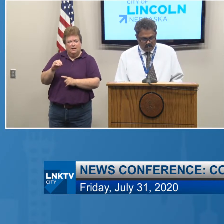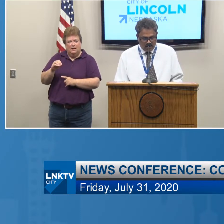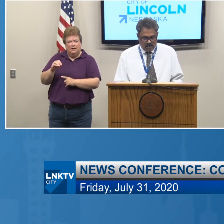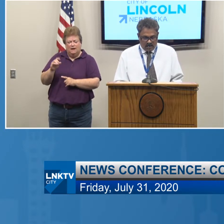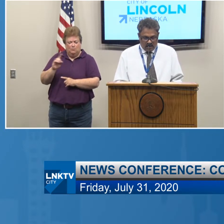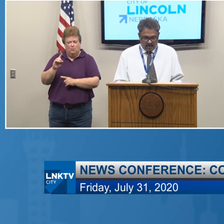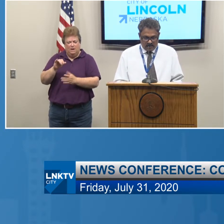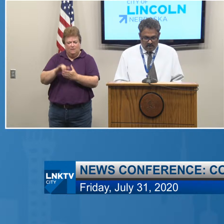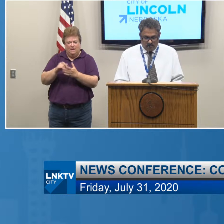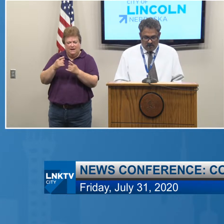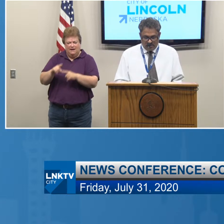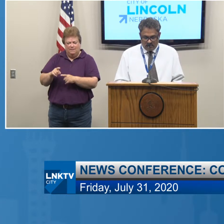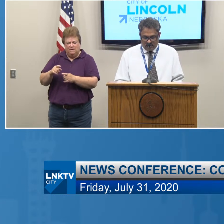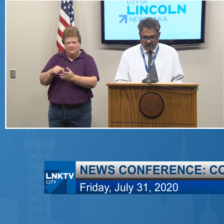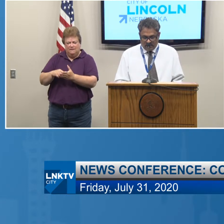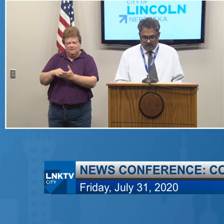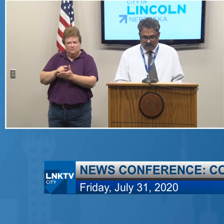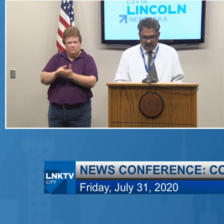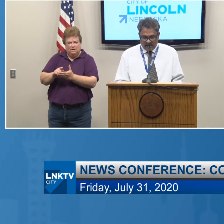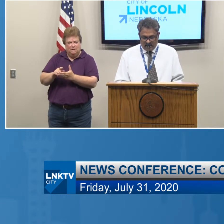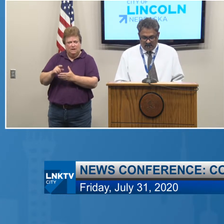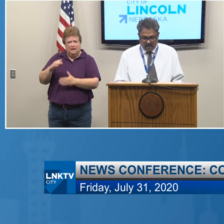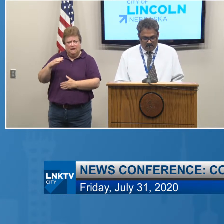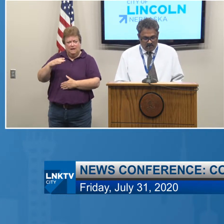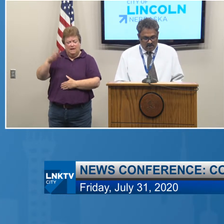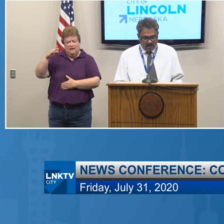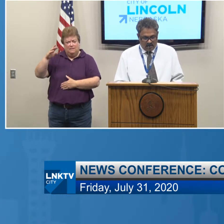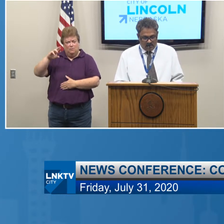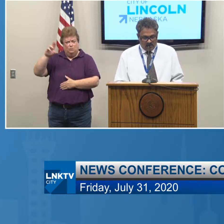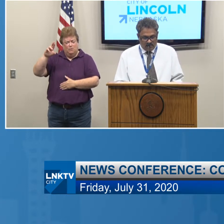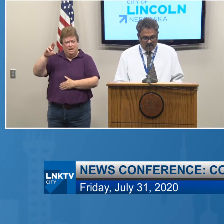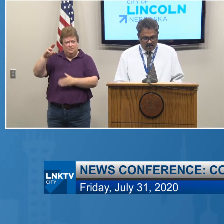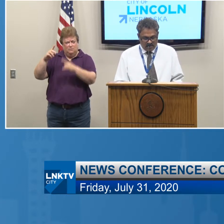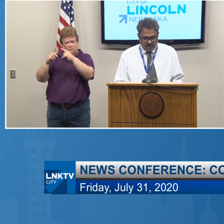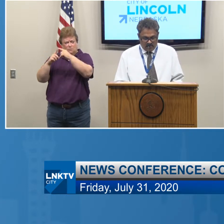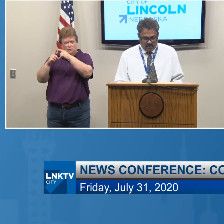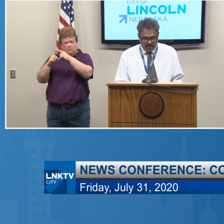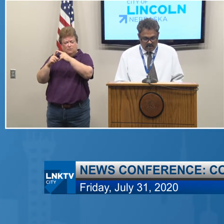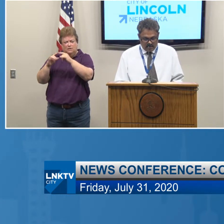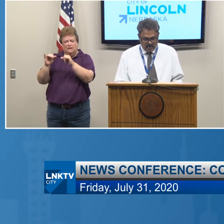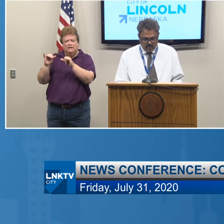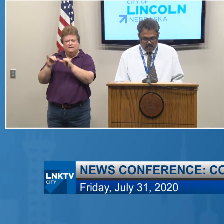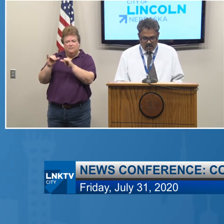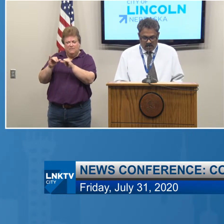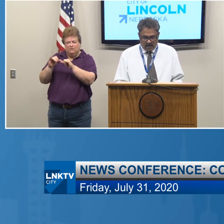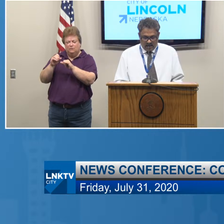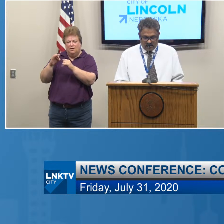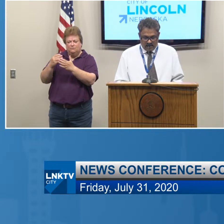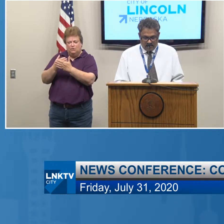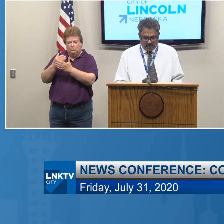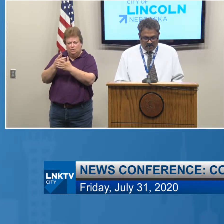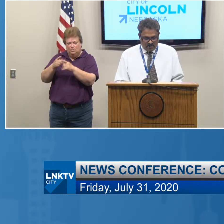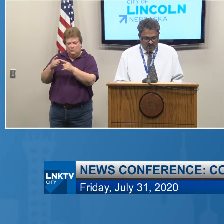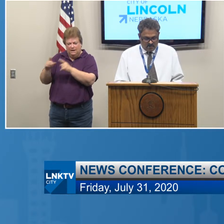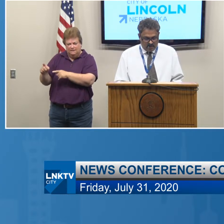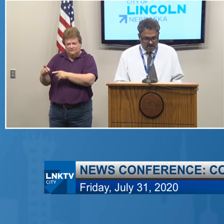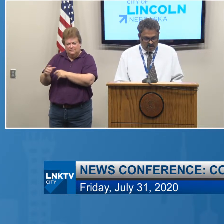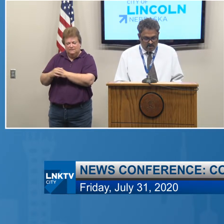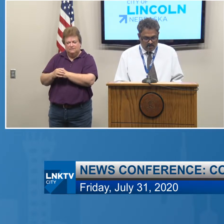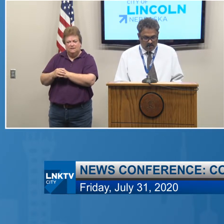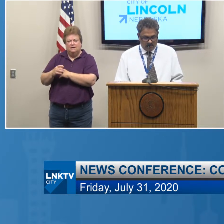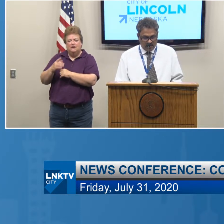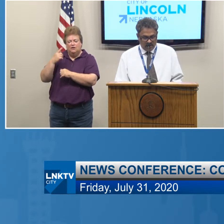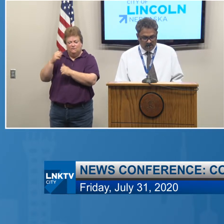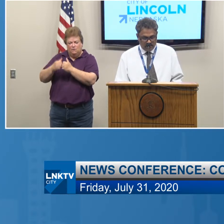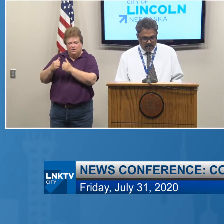week. And the 3 points towards the upper right side of the map include measures of new cases, case rate per 1,000